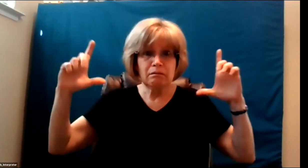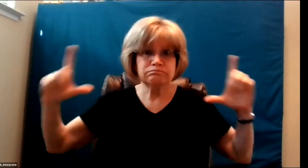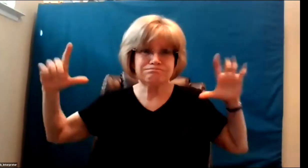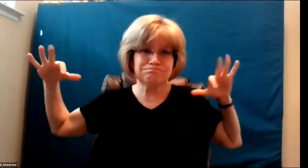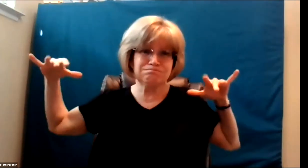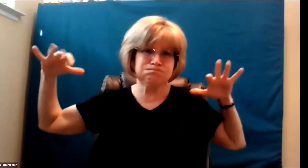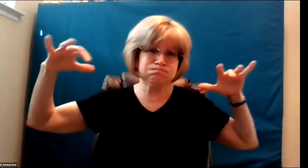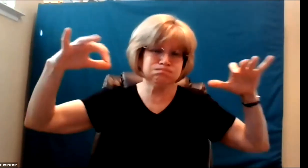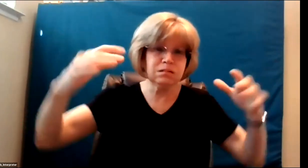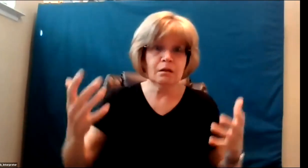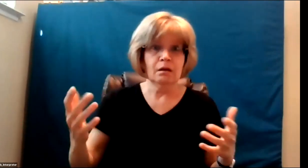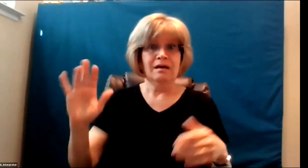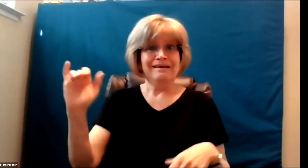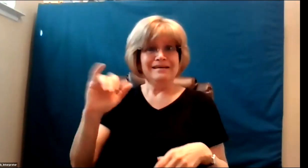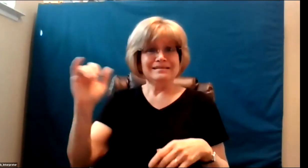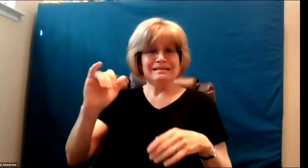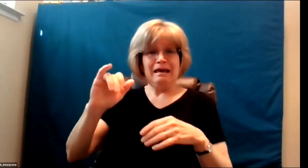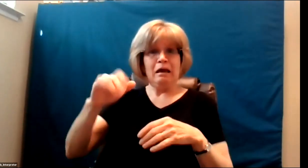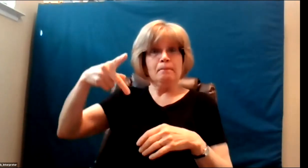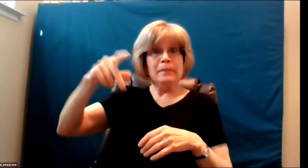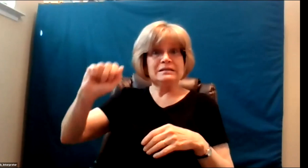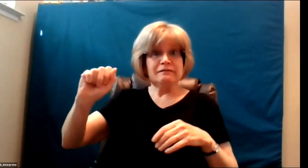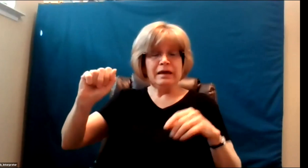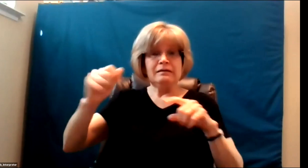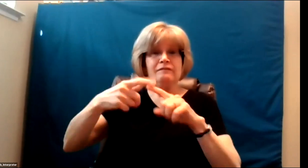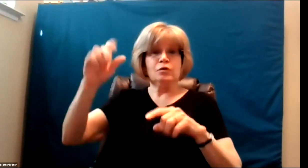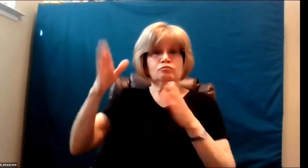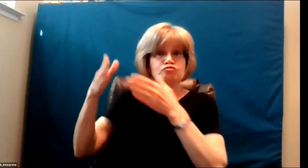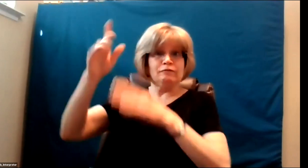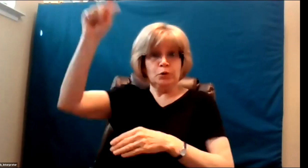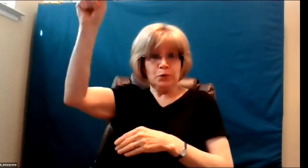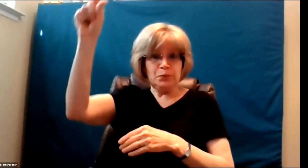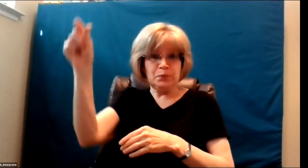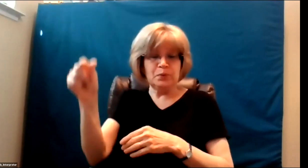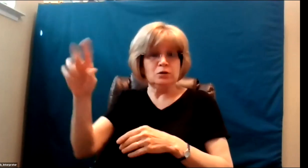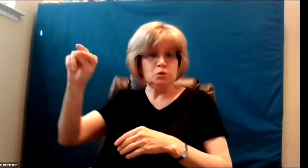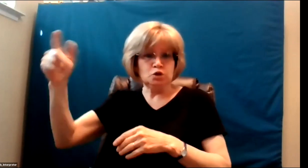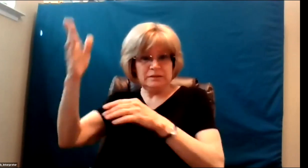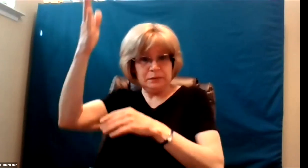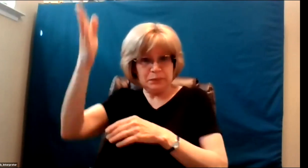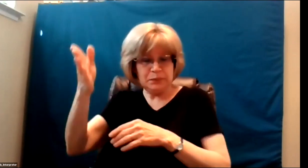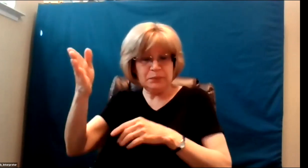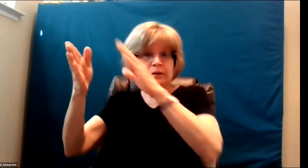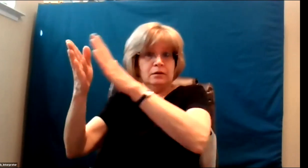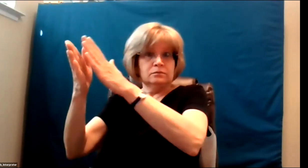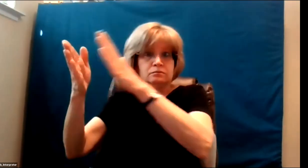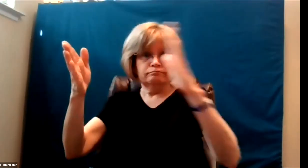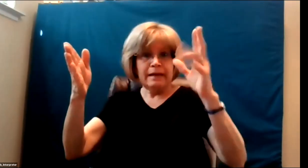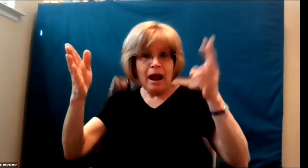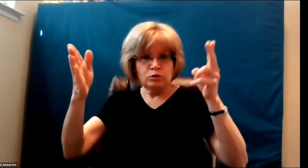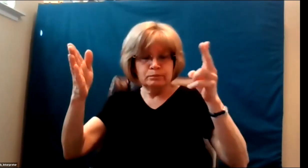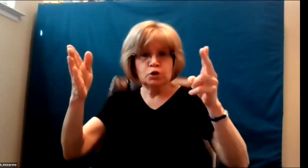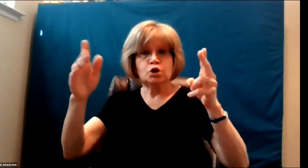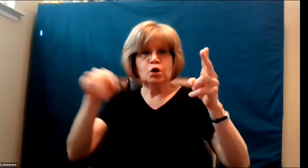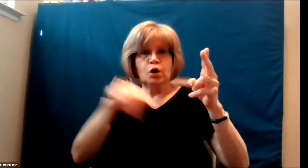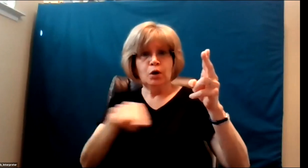River at Morrisville in Bucks County, to the Susquehanna River at Harrisburg, and from the Maryland